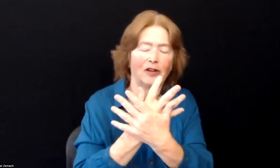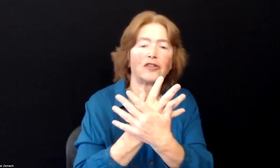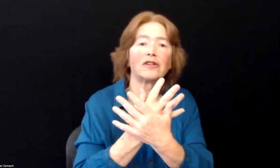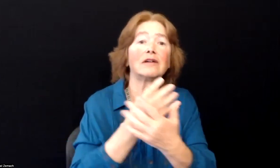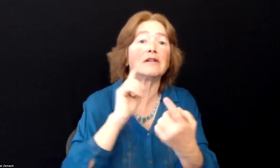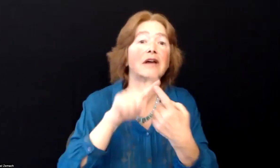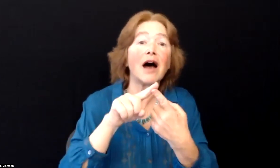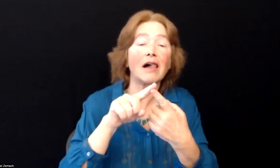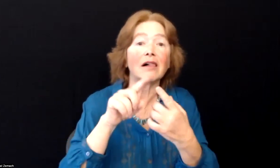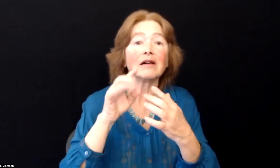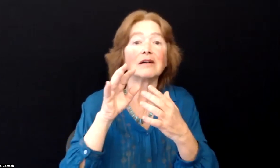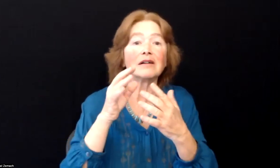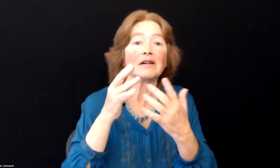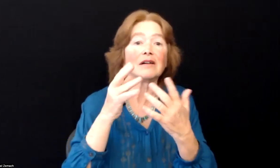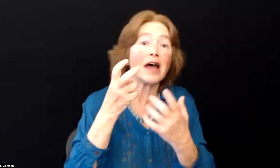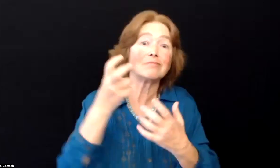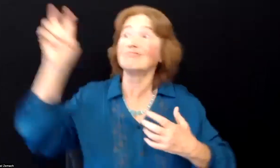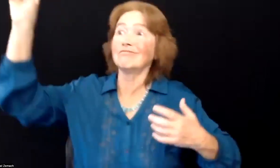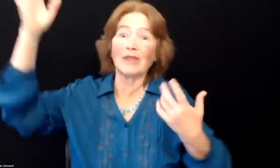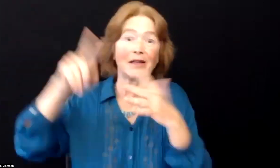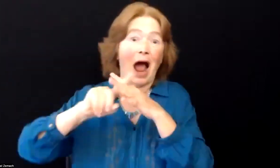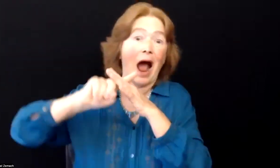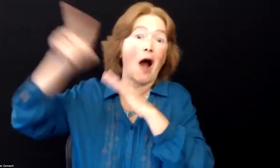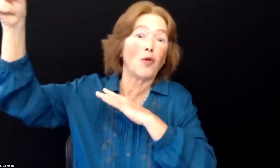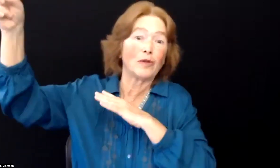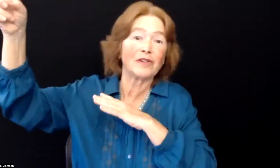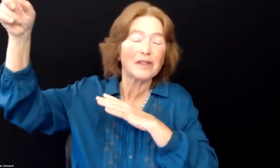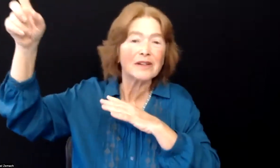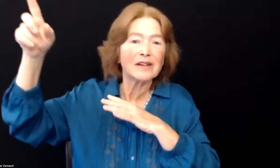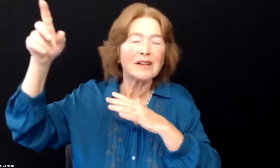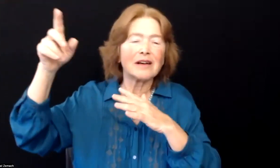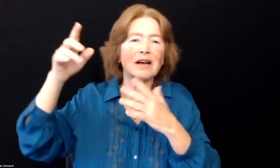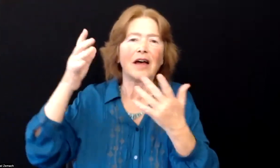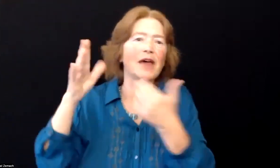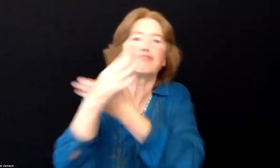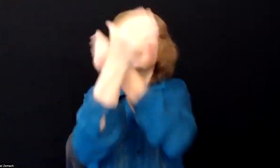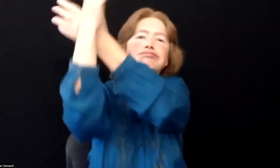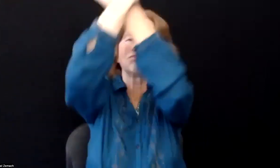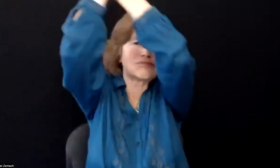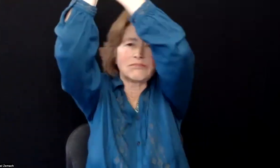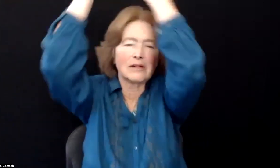a cage until they can somehow escape and